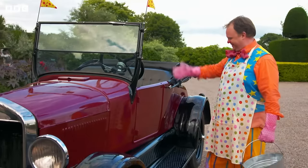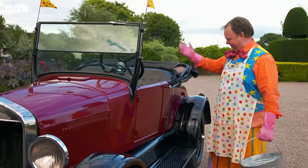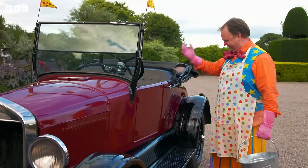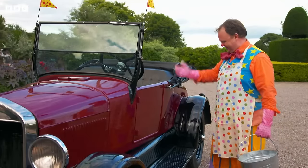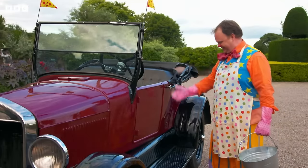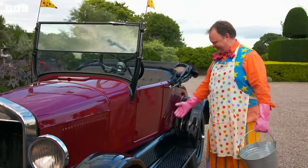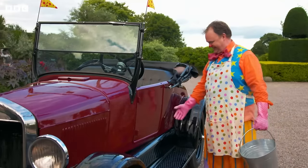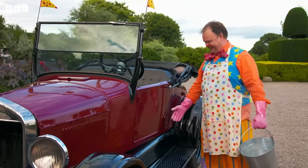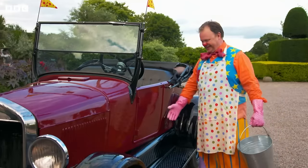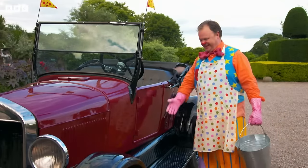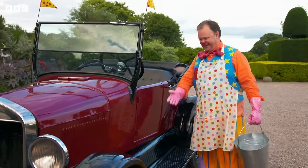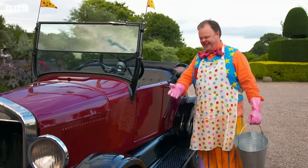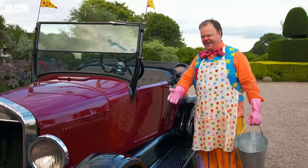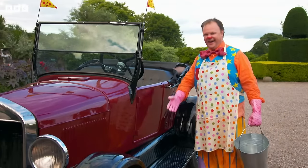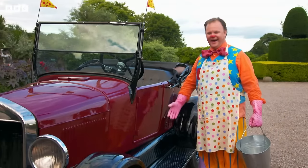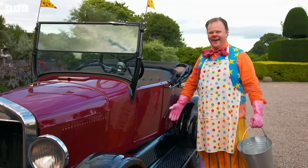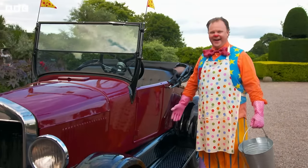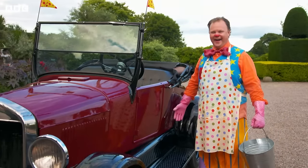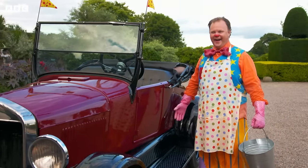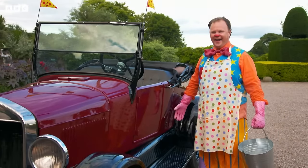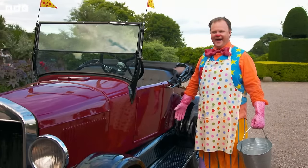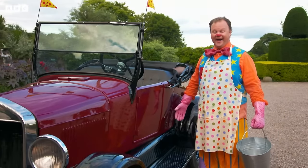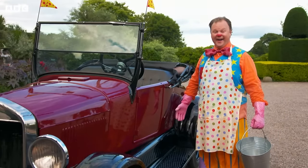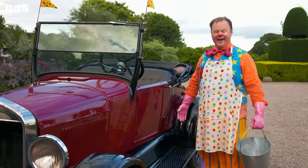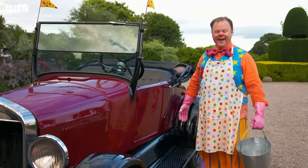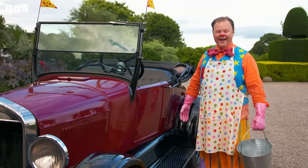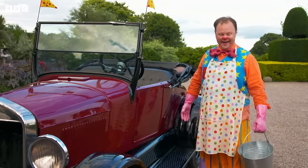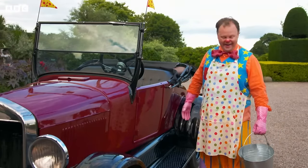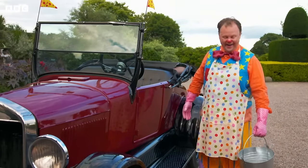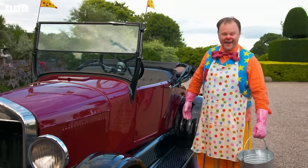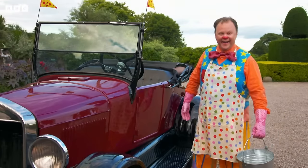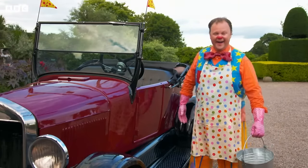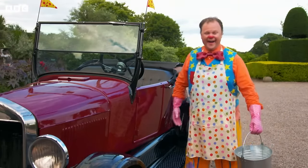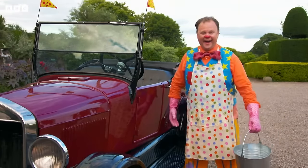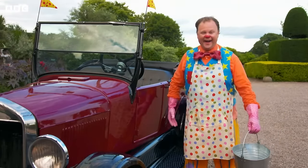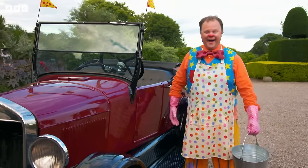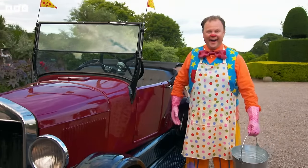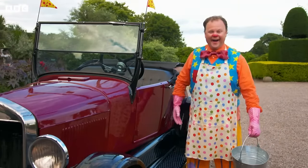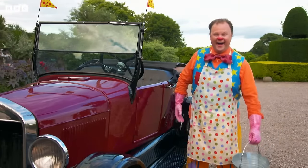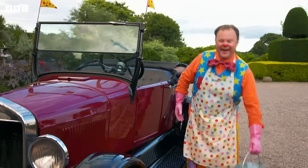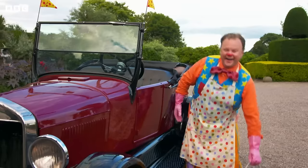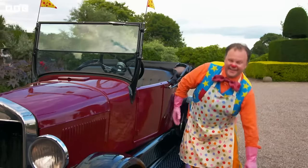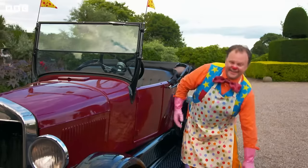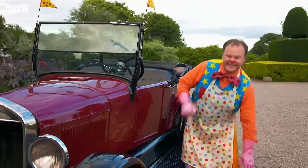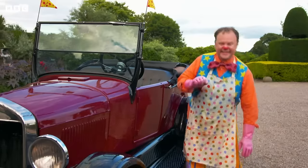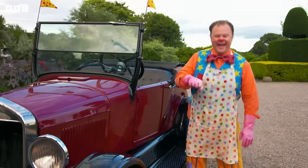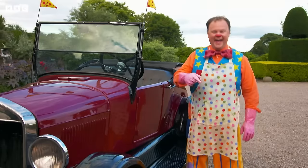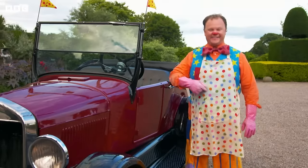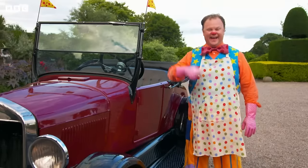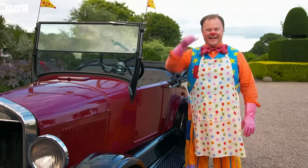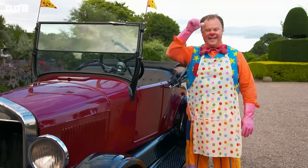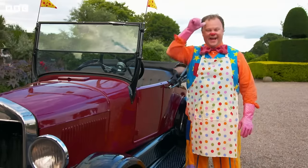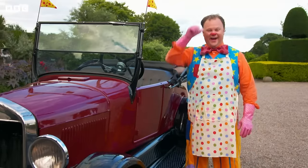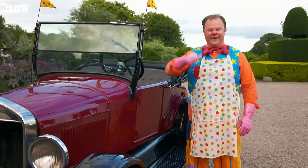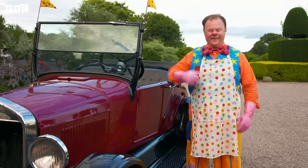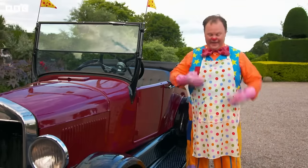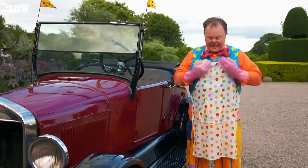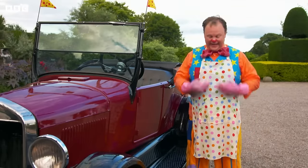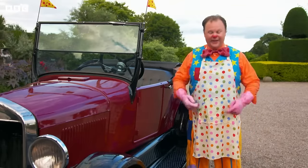Wow! Lord Tumble's car is squeaky clean, Mr. Tumble. Yes, I know!